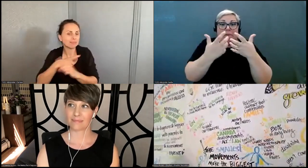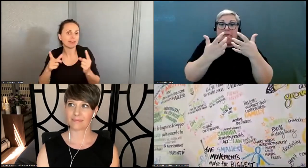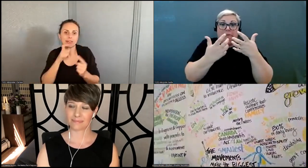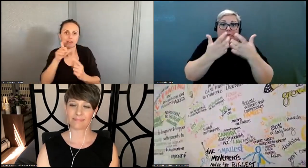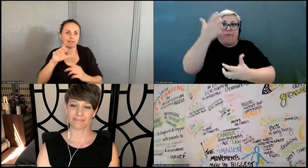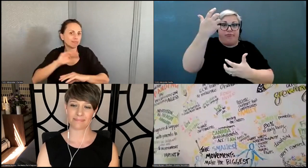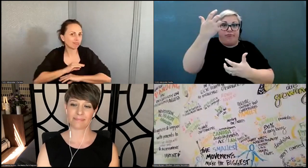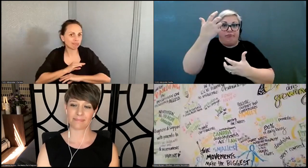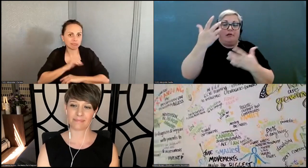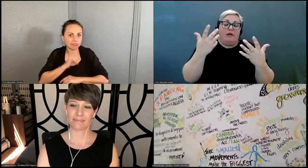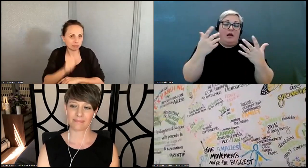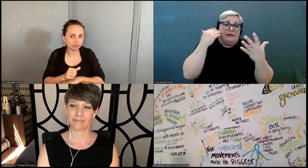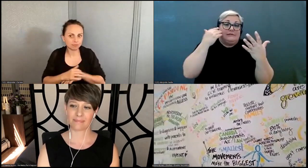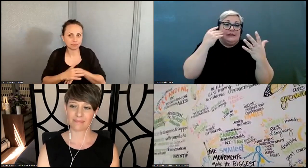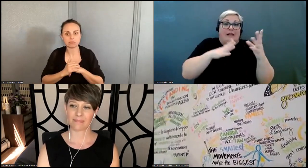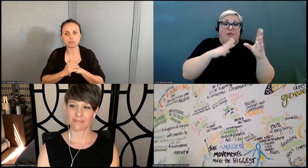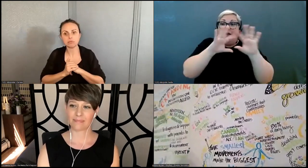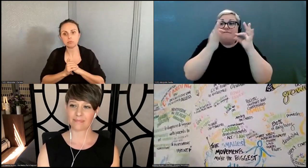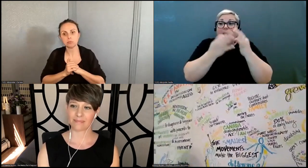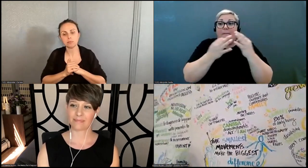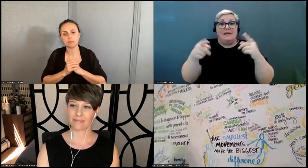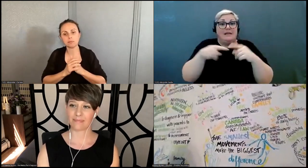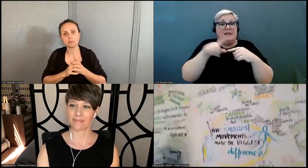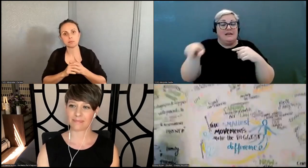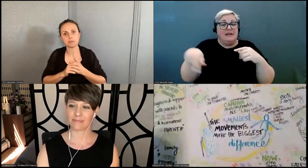living, which makes